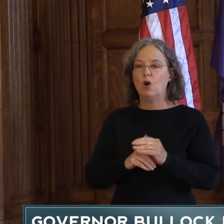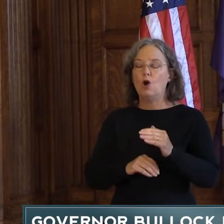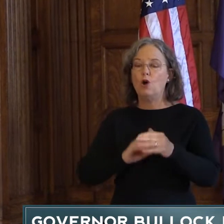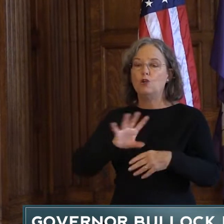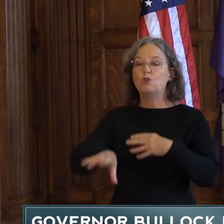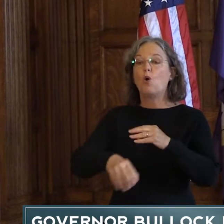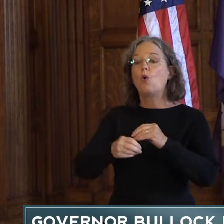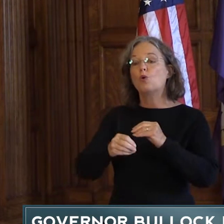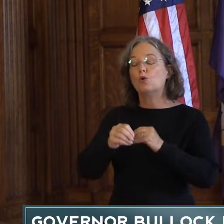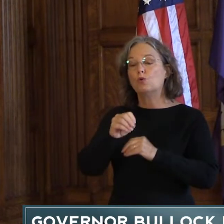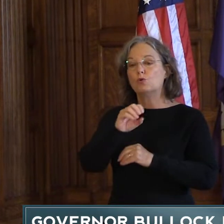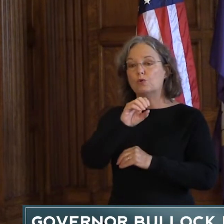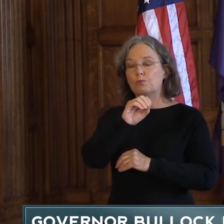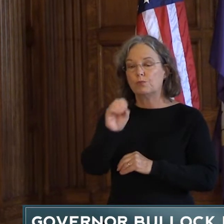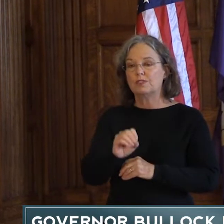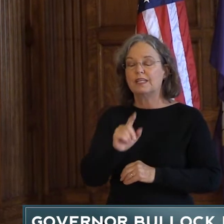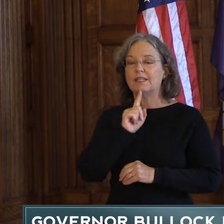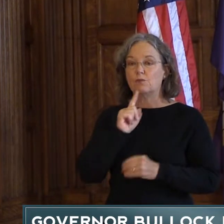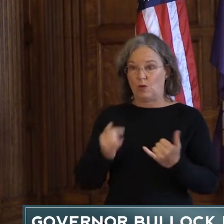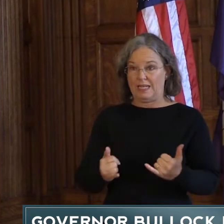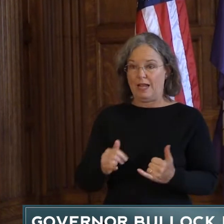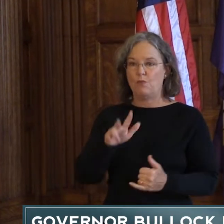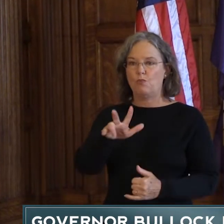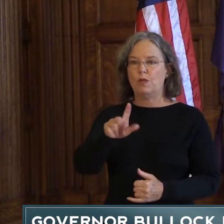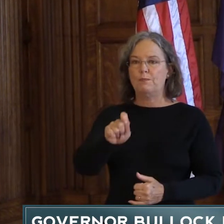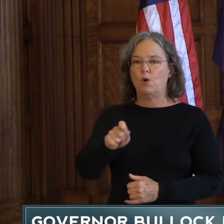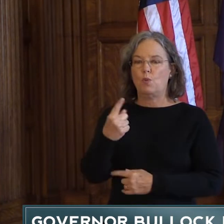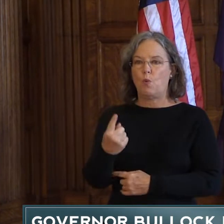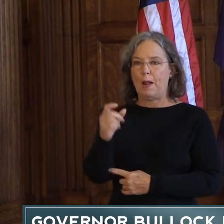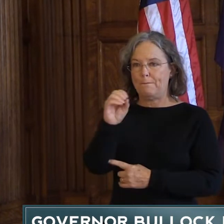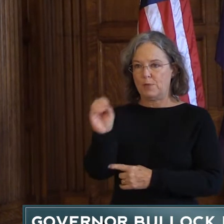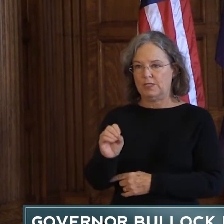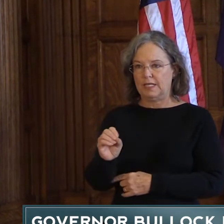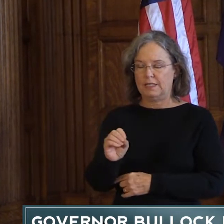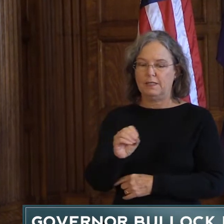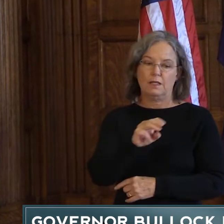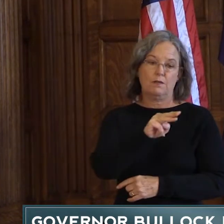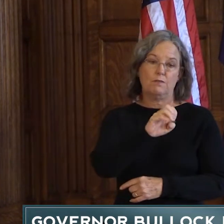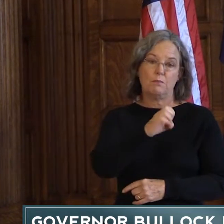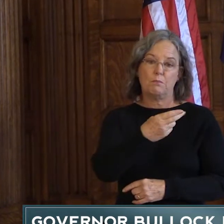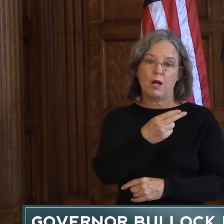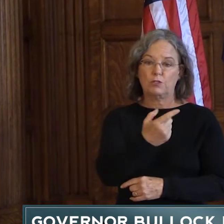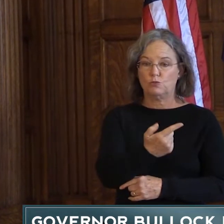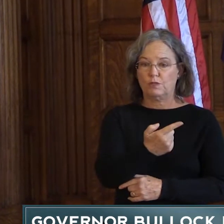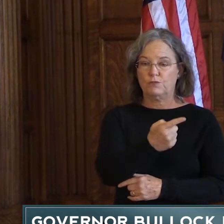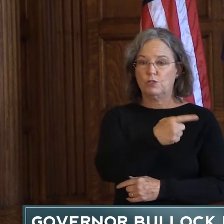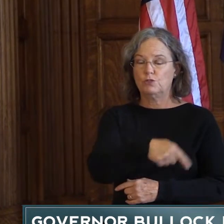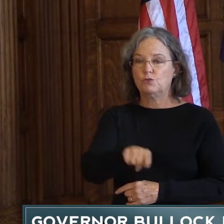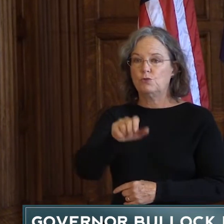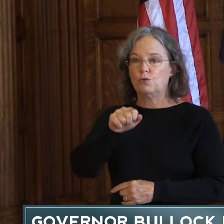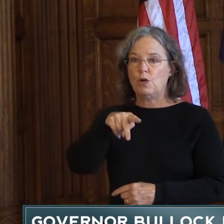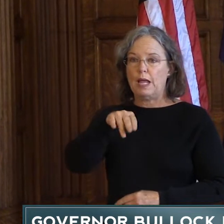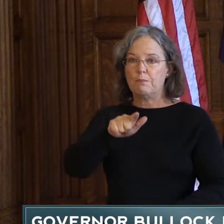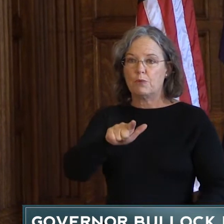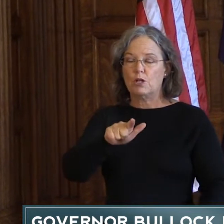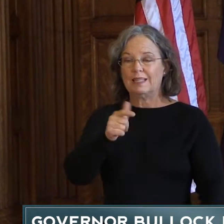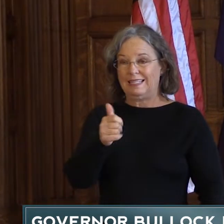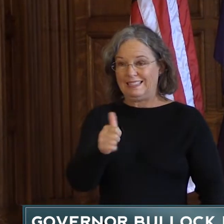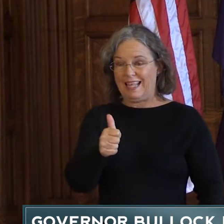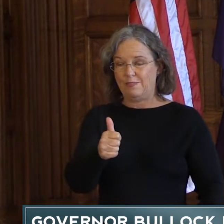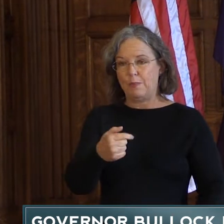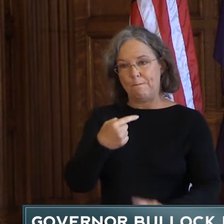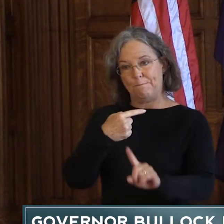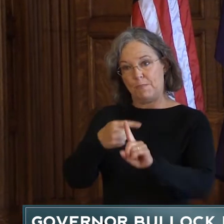to date is 3.1%. From March 21st to April 10th, that positivity rate